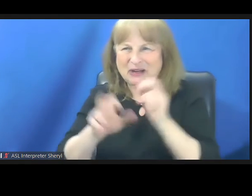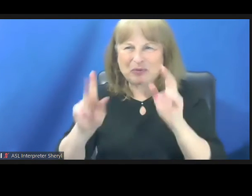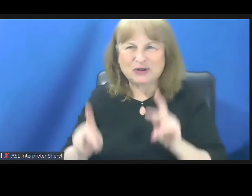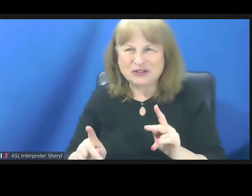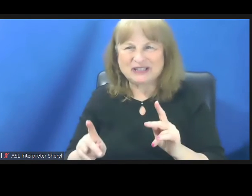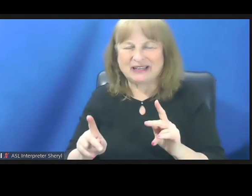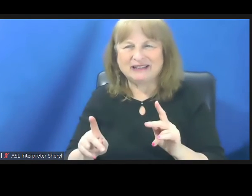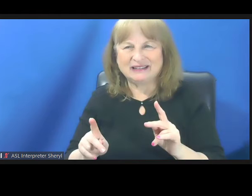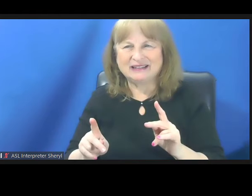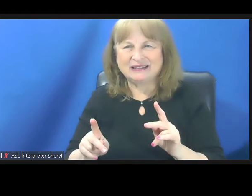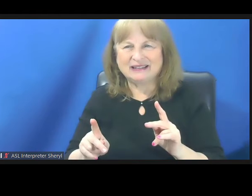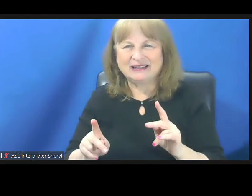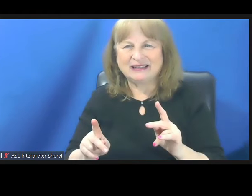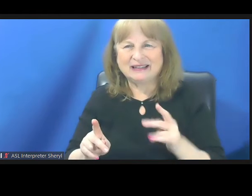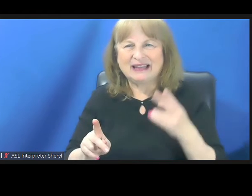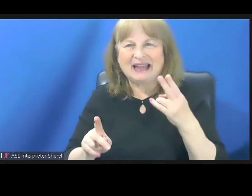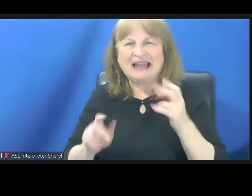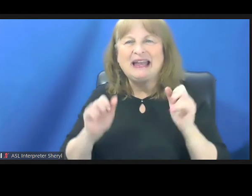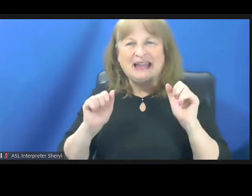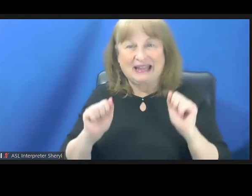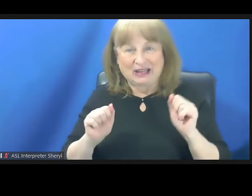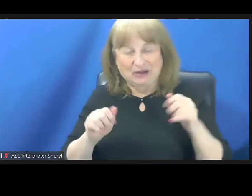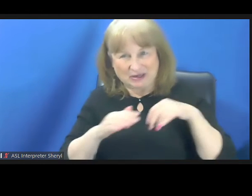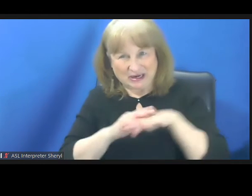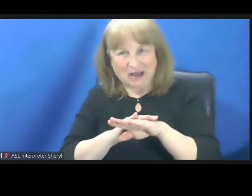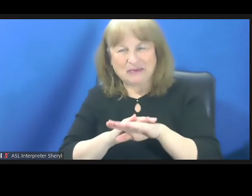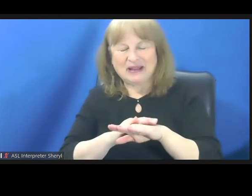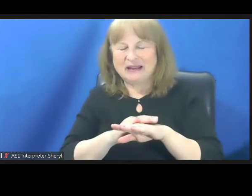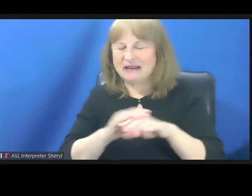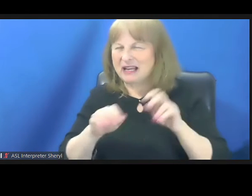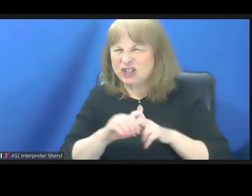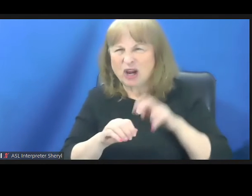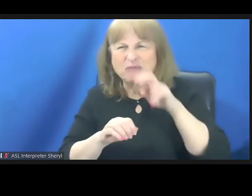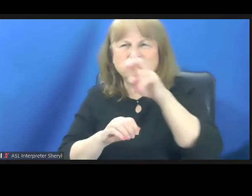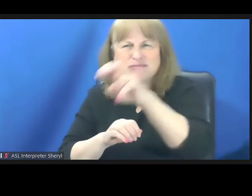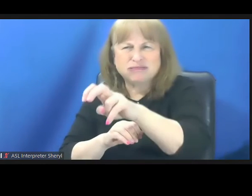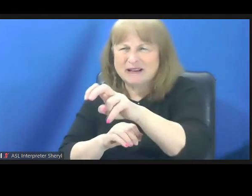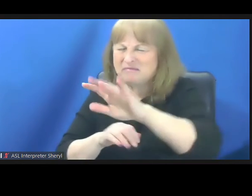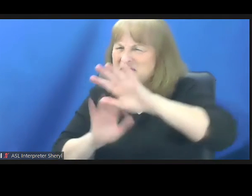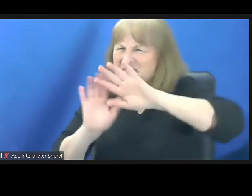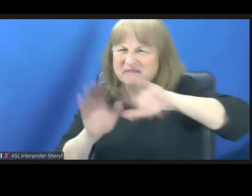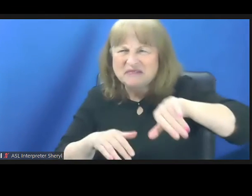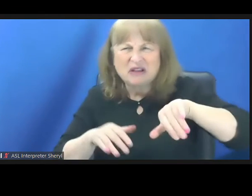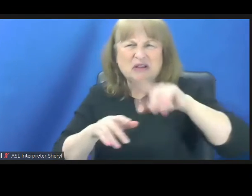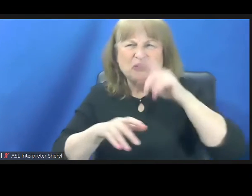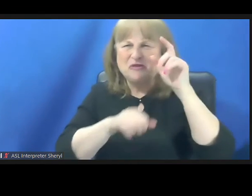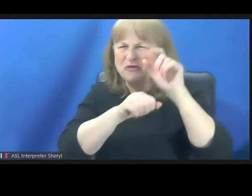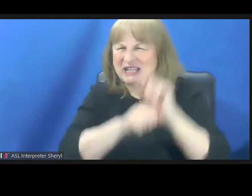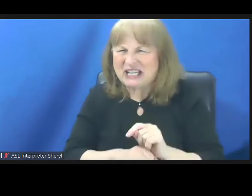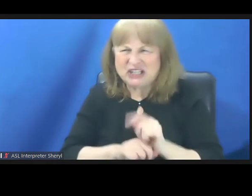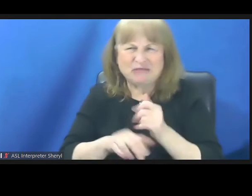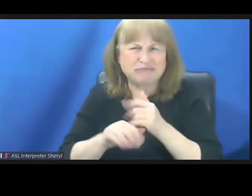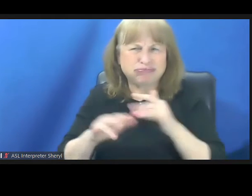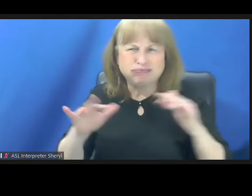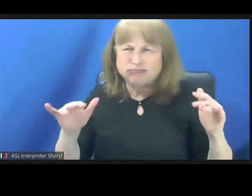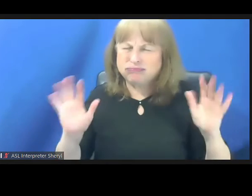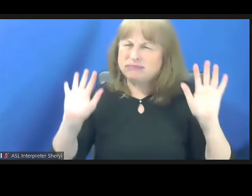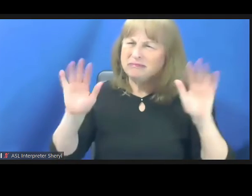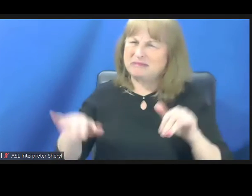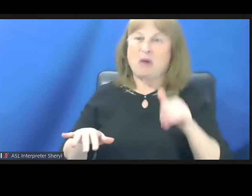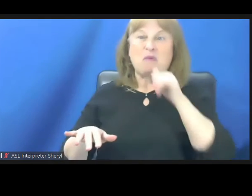could come in and cut right through tradition and all the rest of it and say,